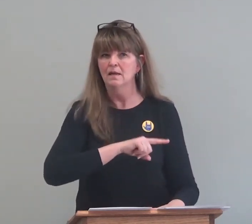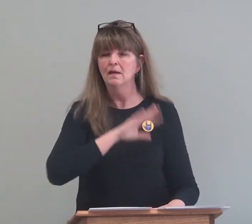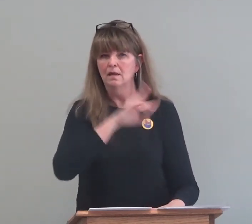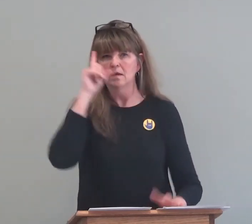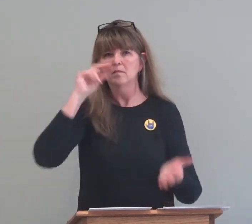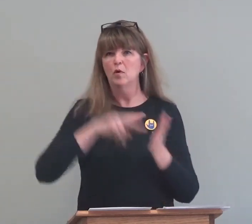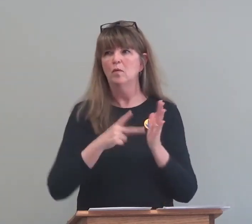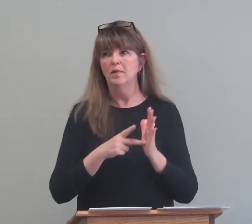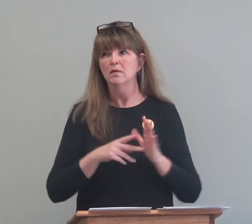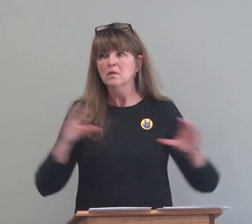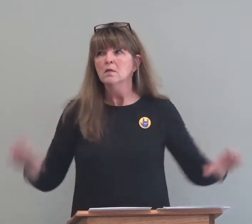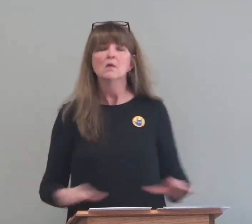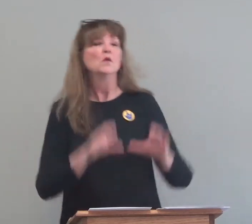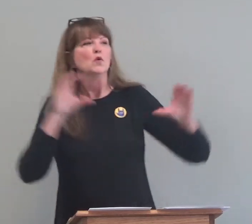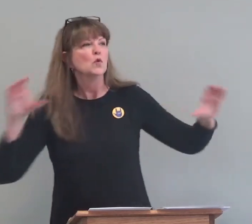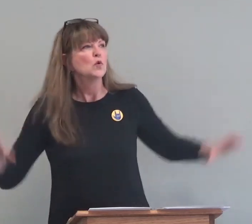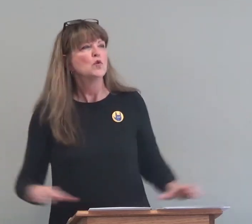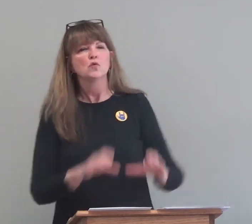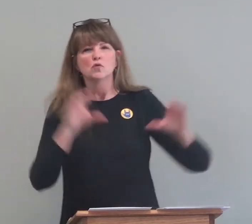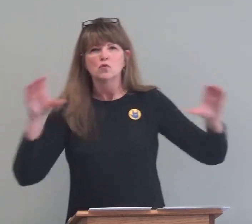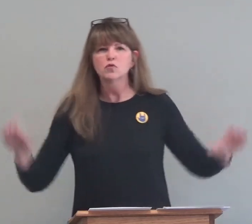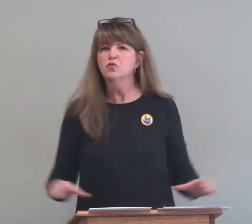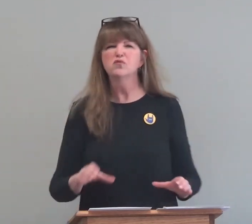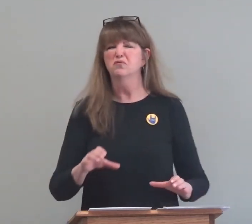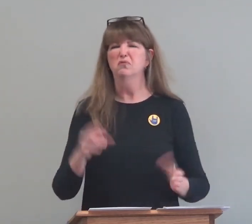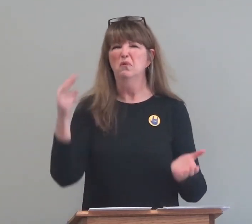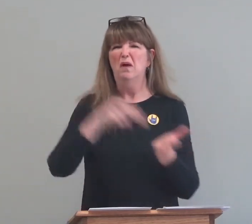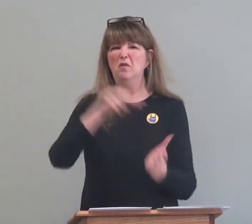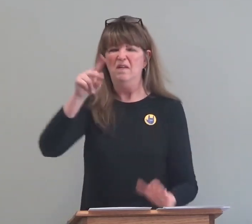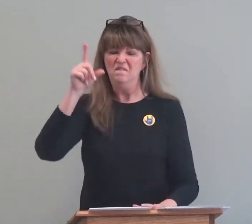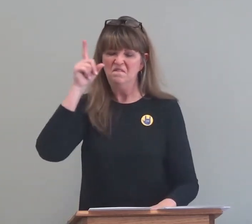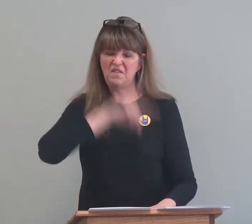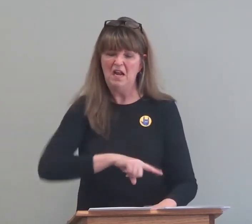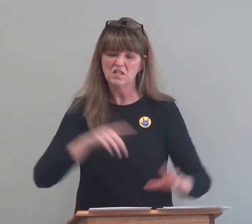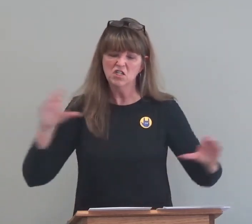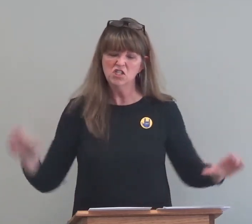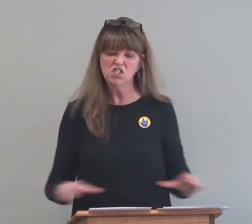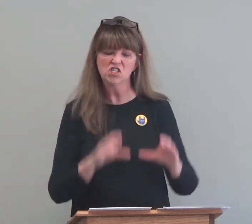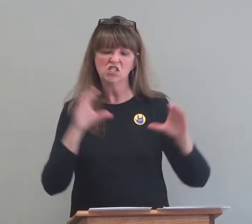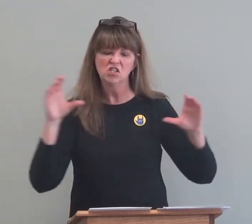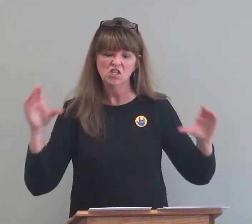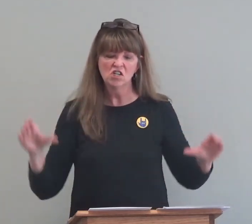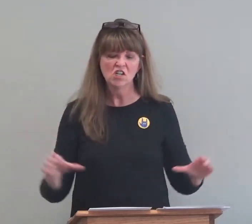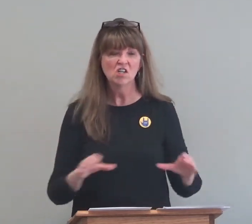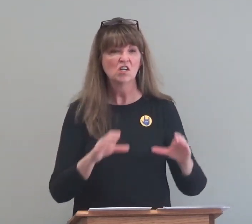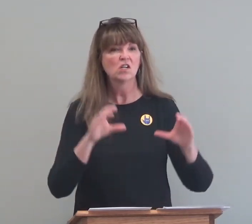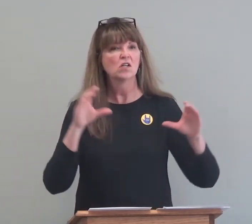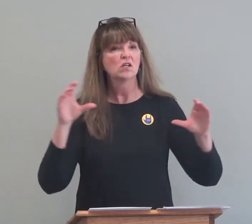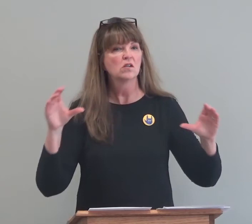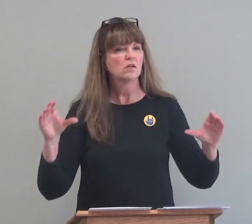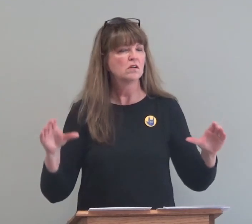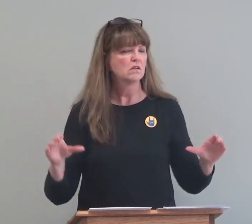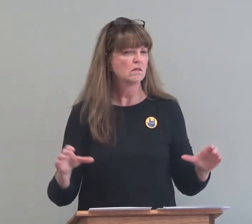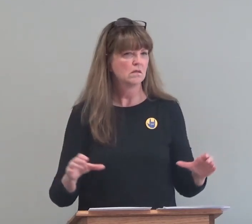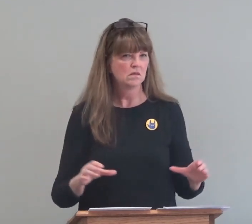who was setting out to prove that the resurrection was false. That was his intent. So he worked